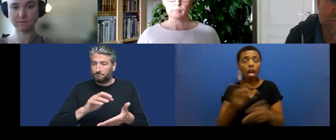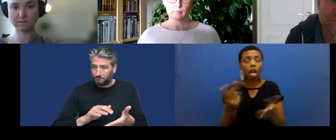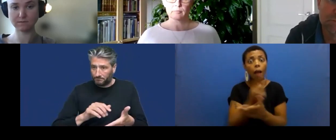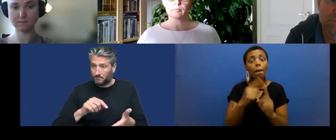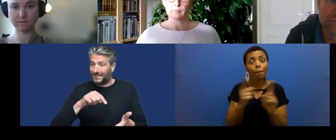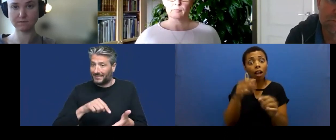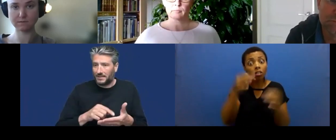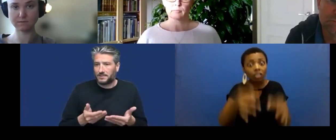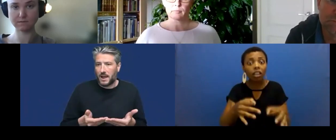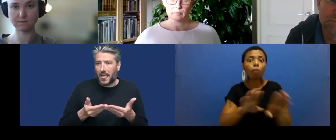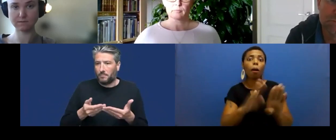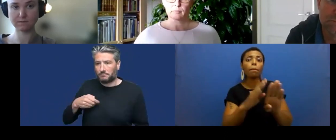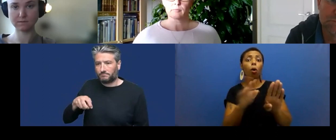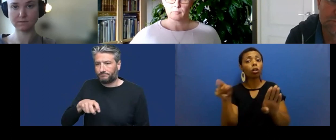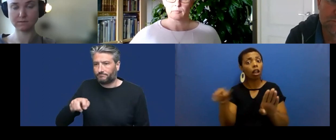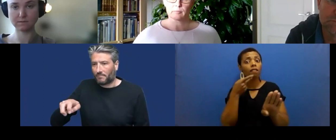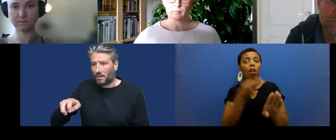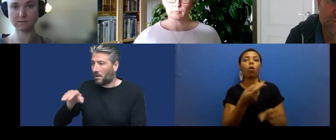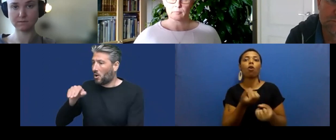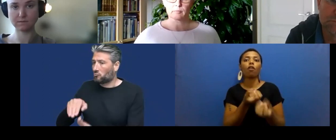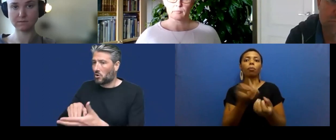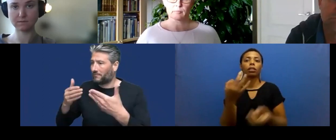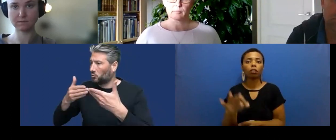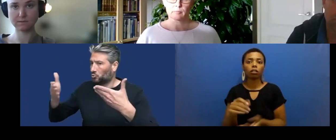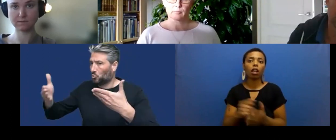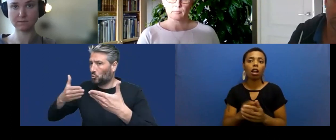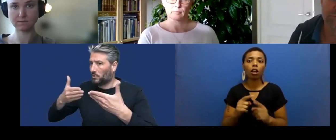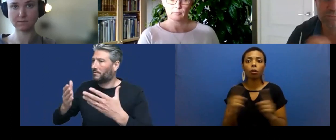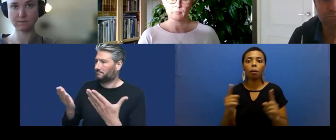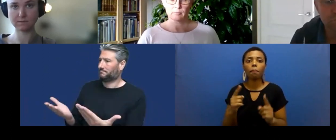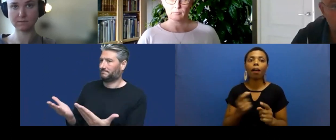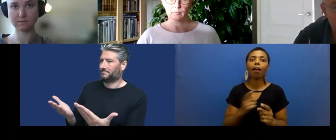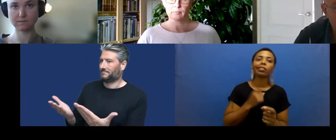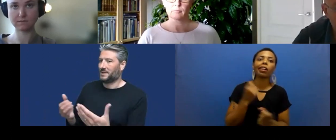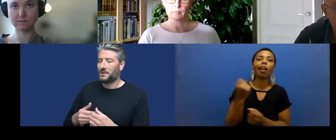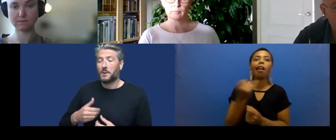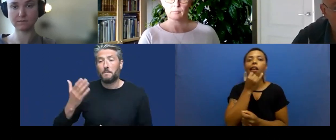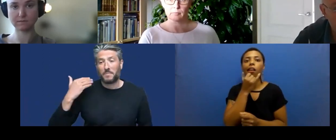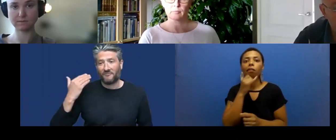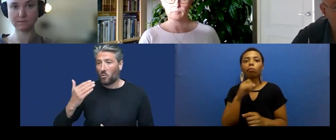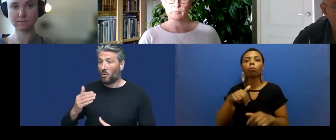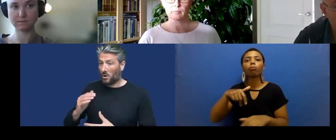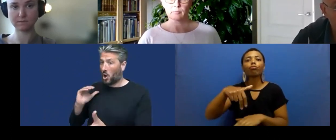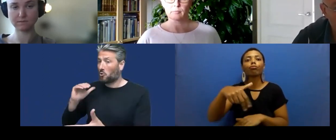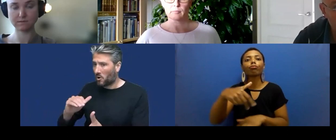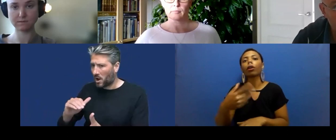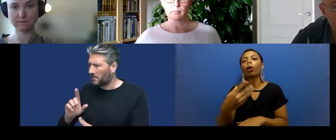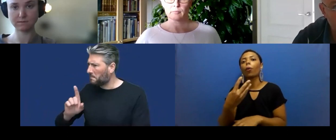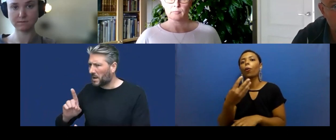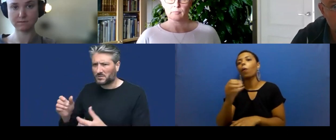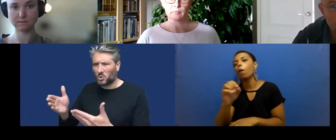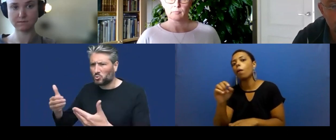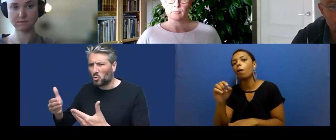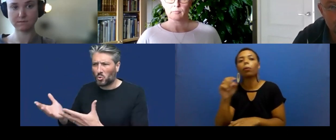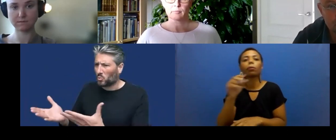directly, instead of just bring them within 40, 50 feet of where that door is. And it will take them 15 minutes to find the